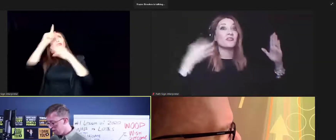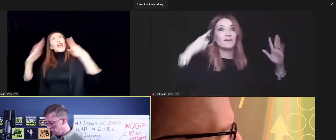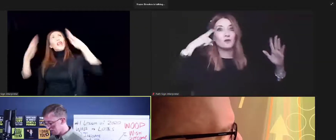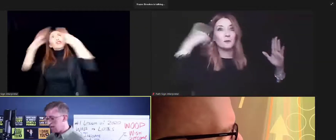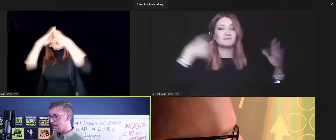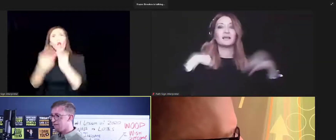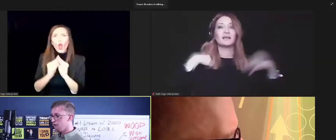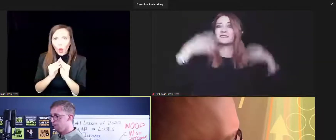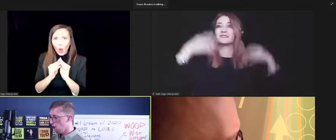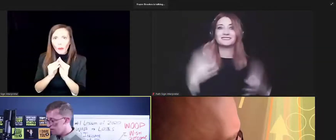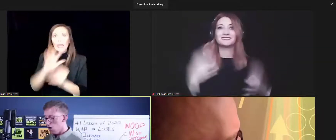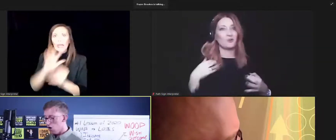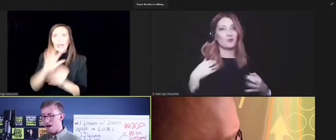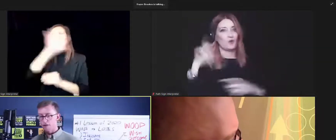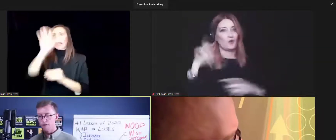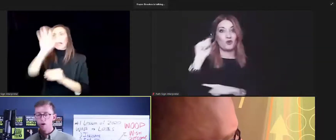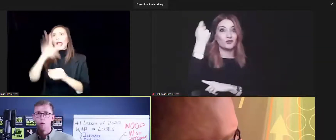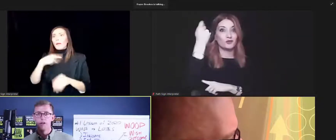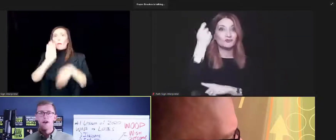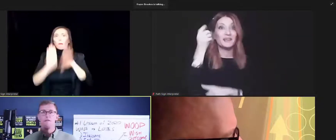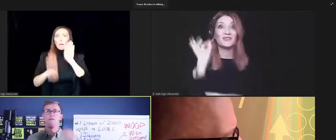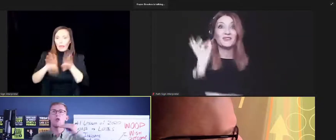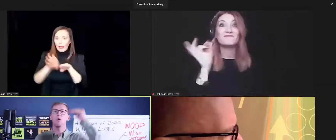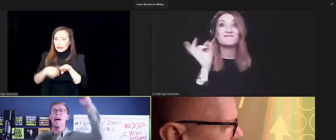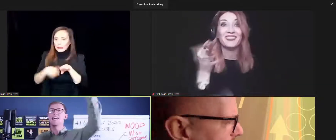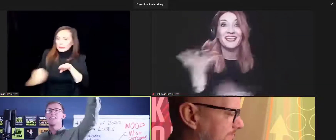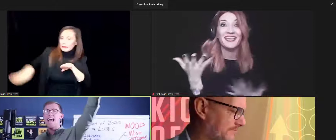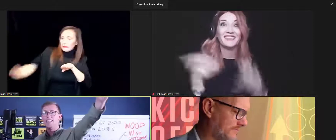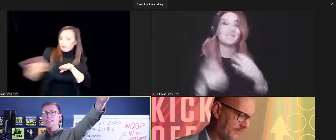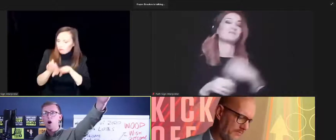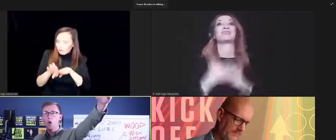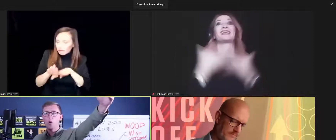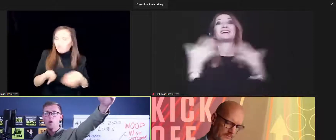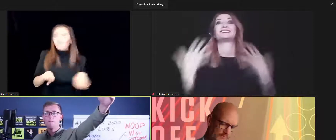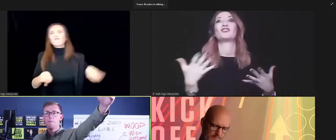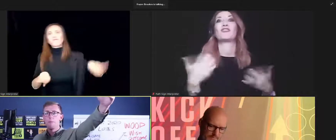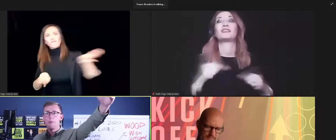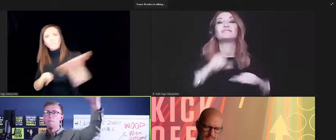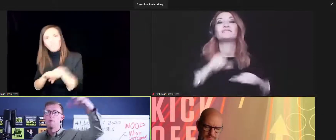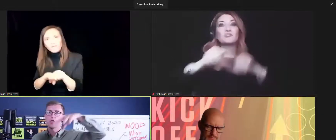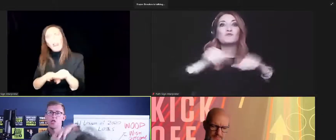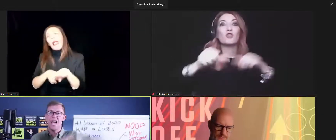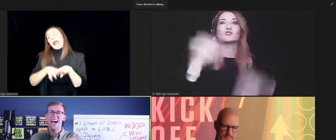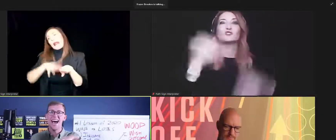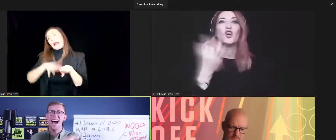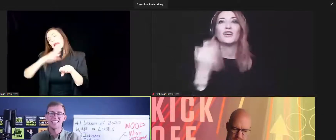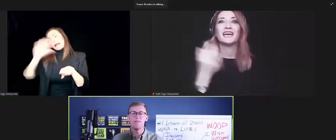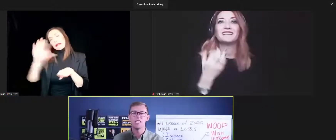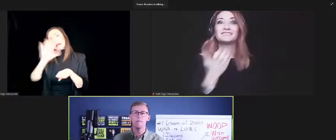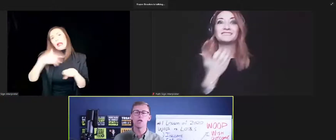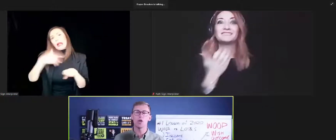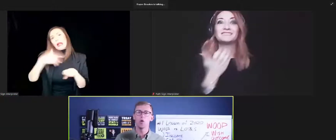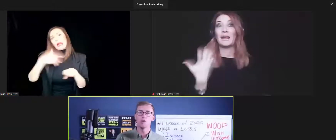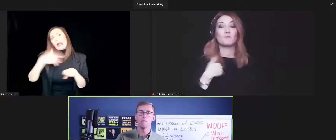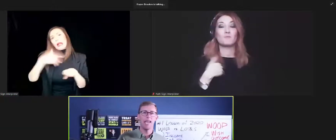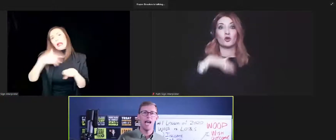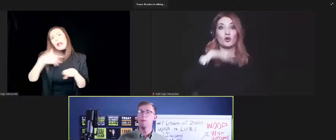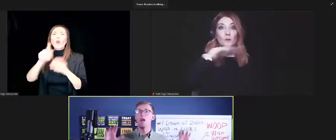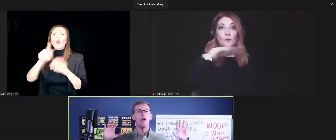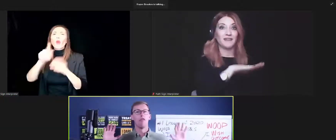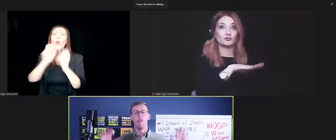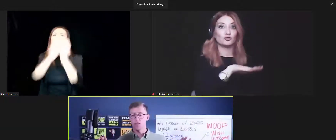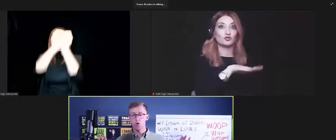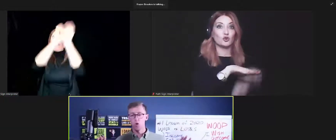foot forward. Left foot forward, right foot forward. Visualize the end goal, but set an activity-based goal to make it